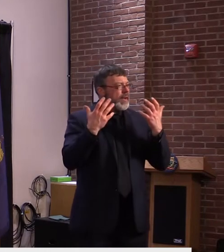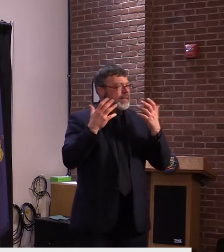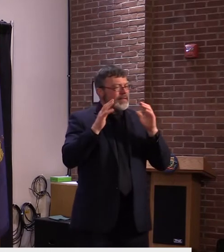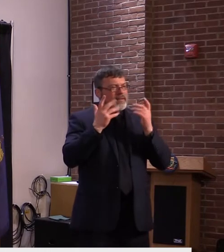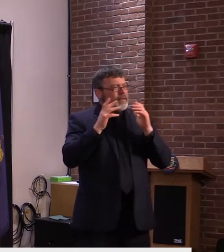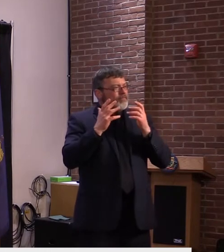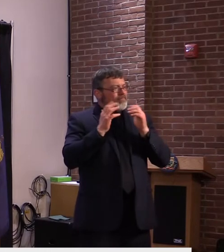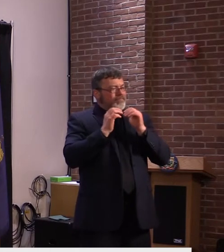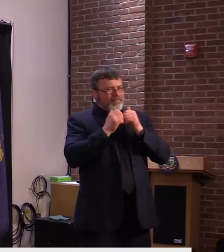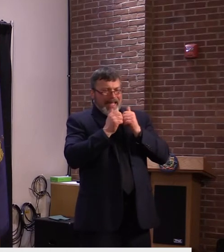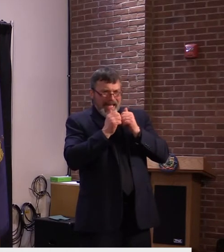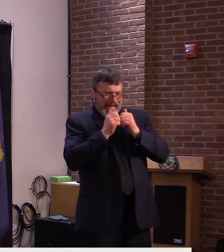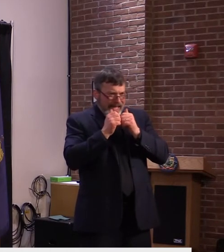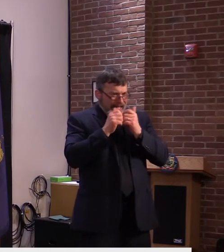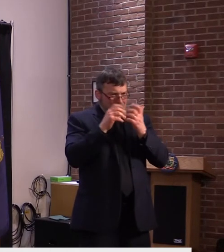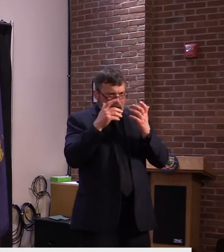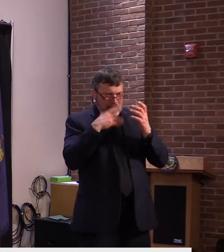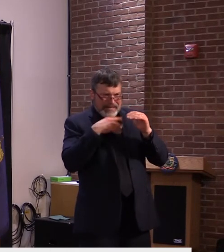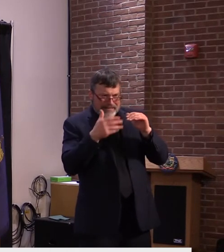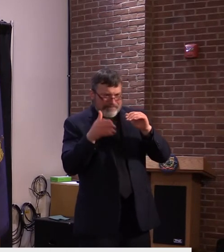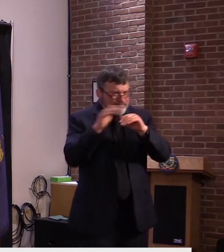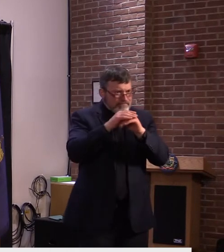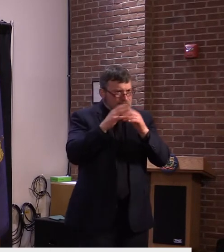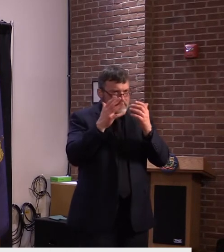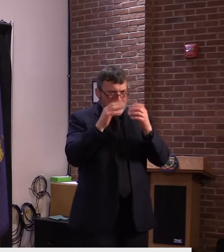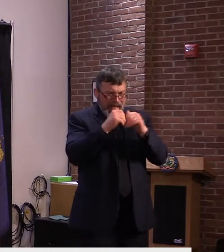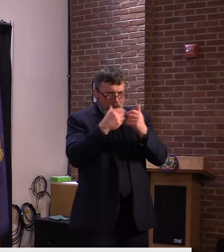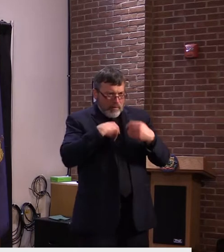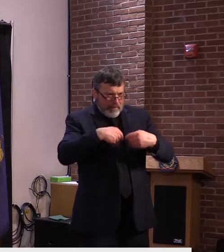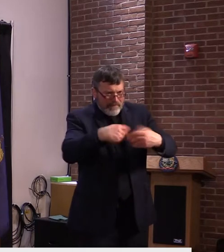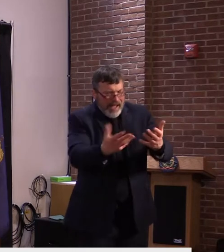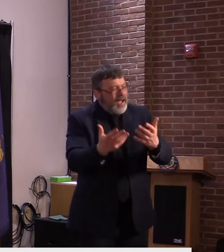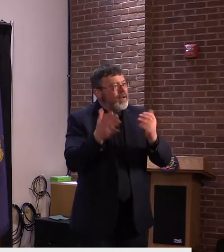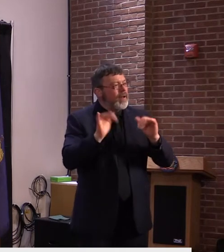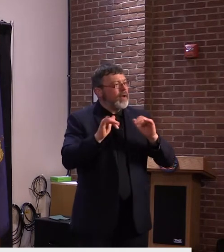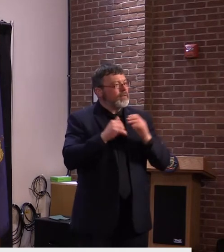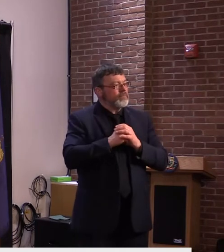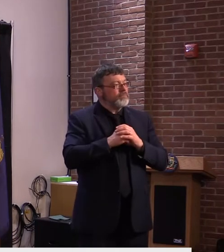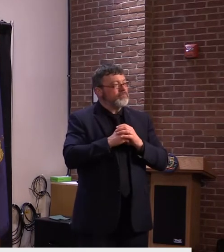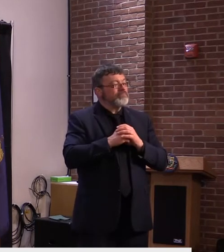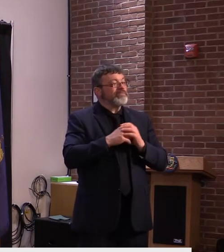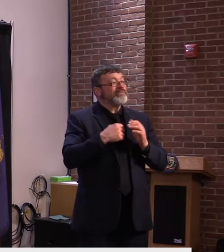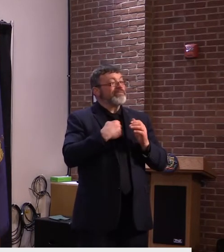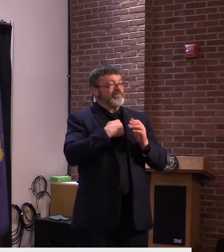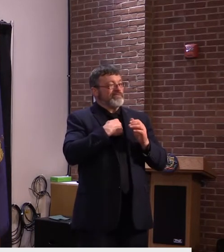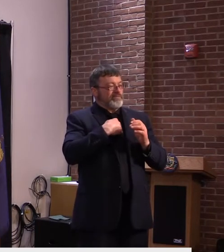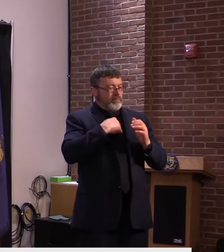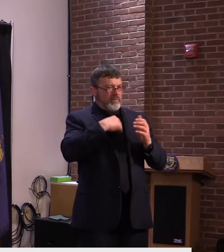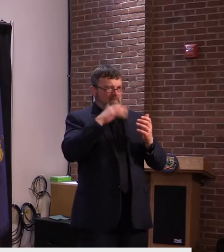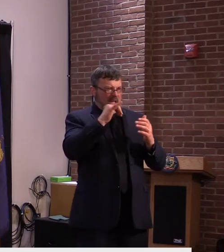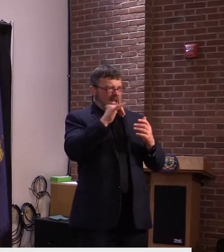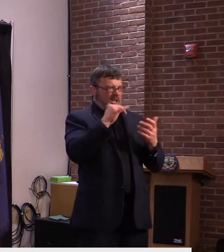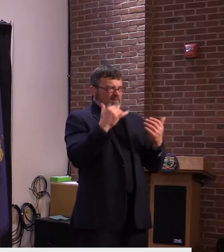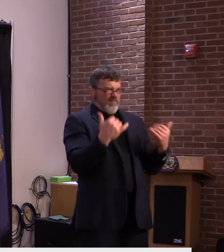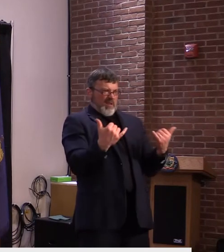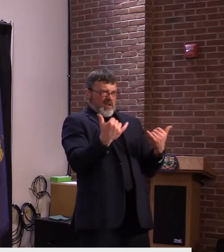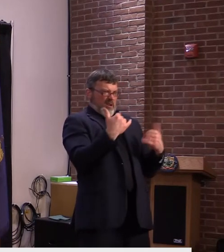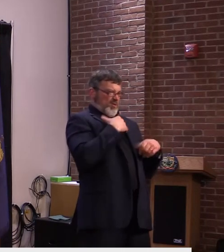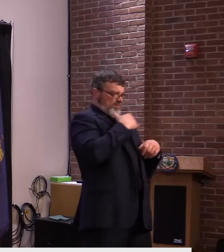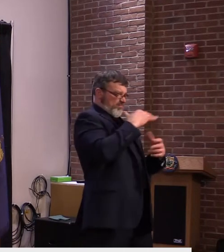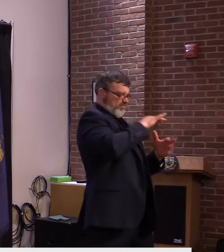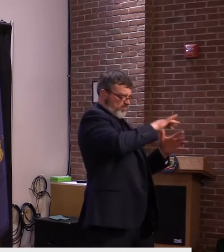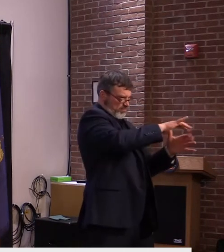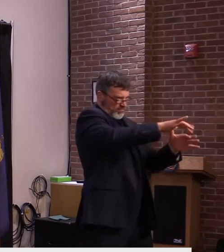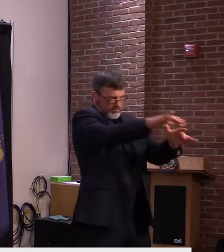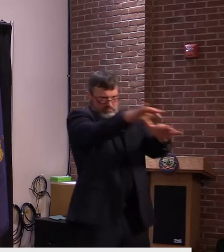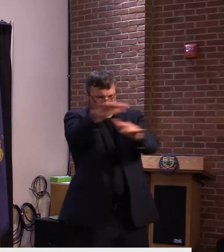strategies and so forth. We would be putting together some sort of portfolio of resources, but I think if the broader context